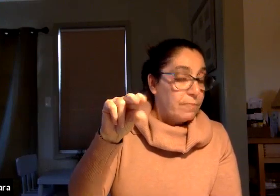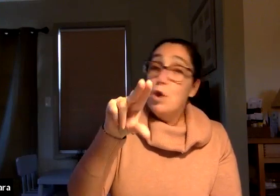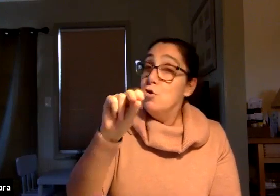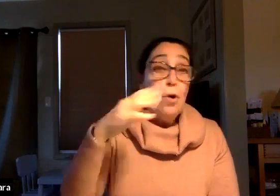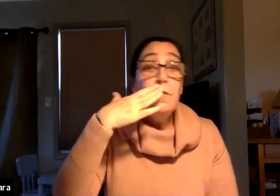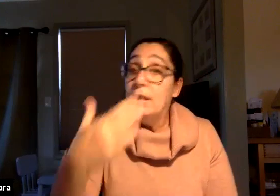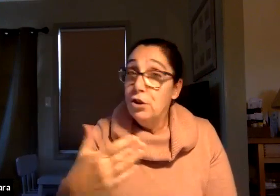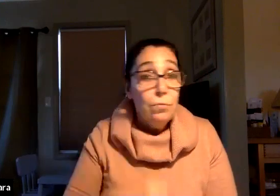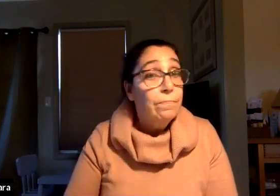No, thank you.